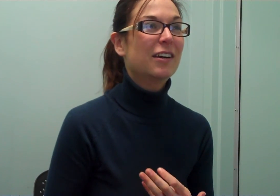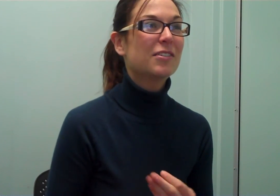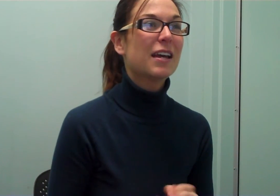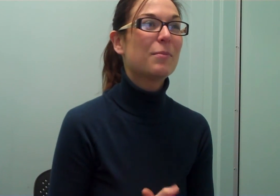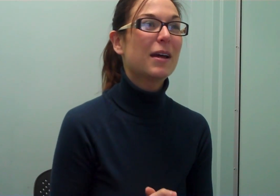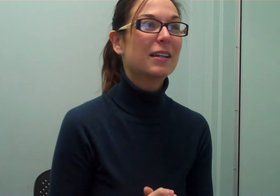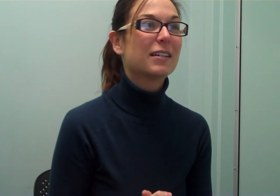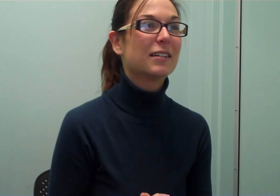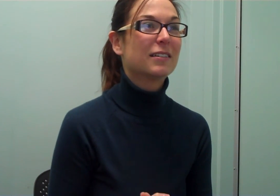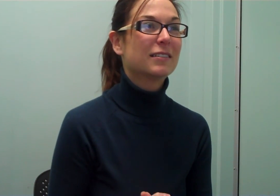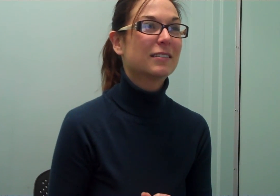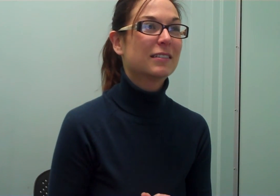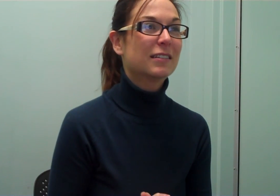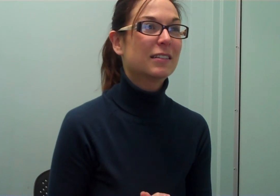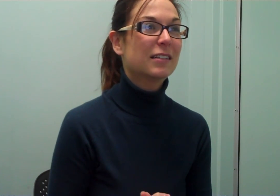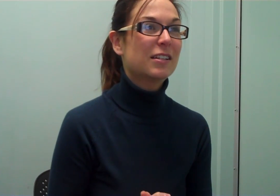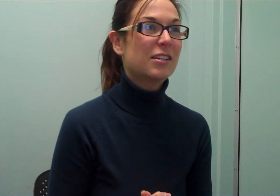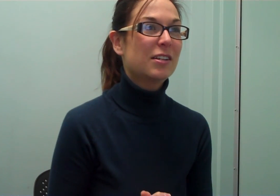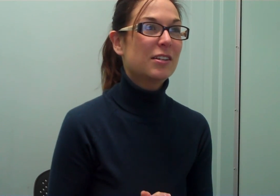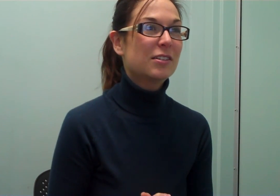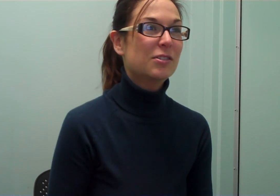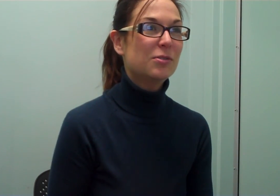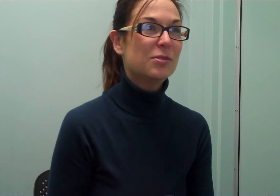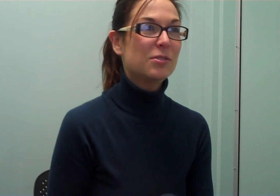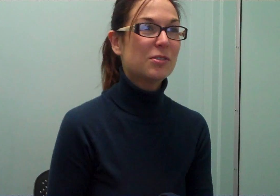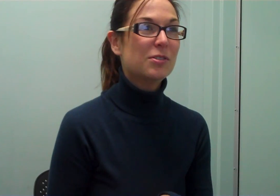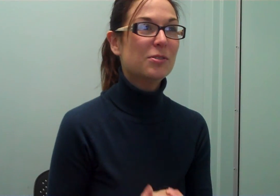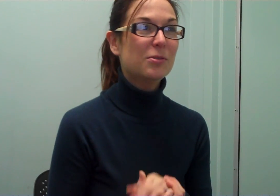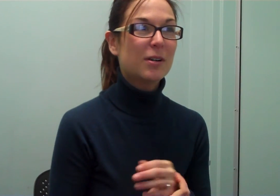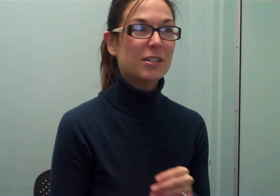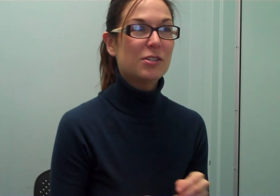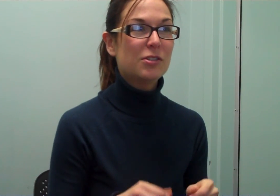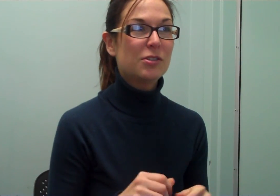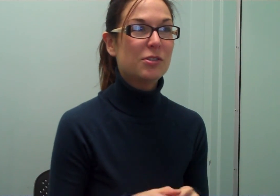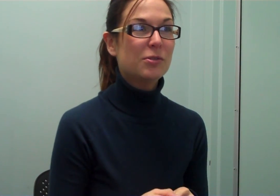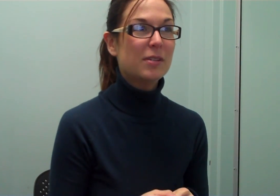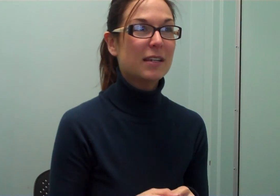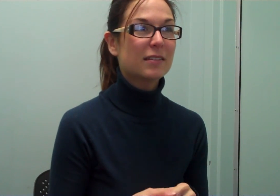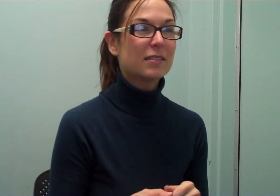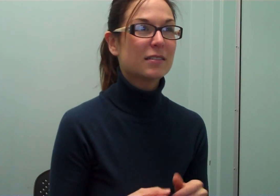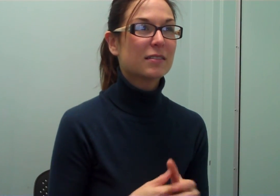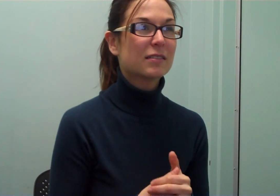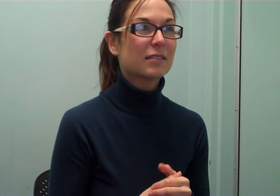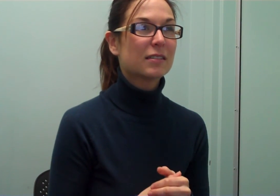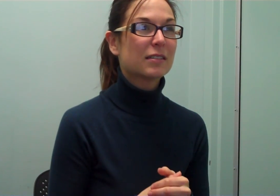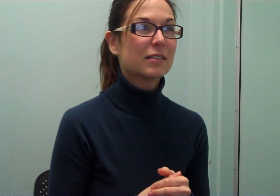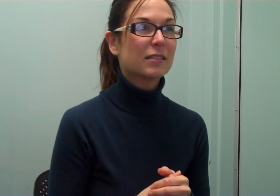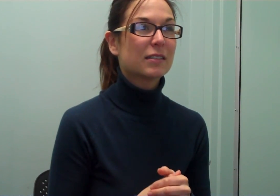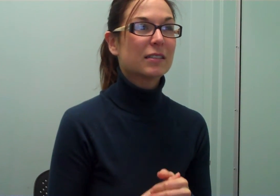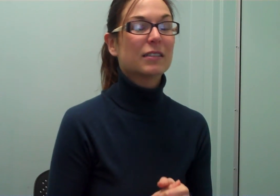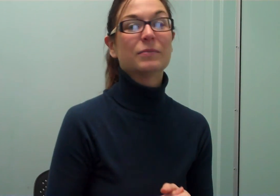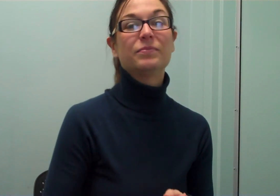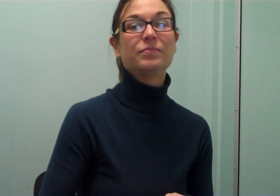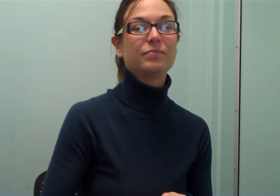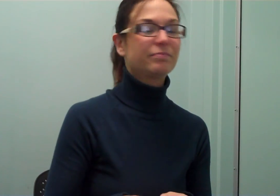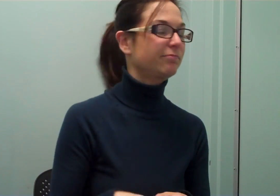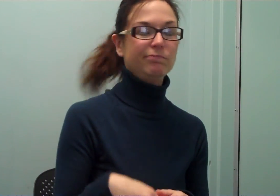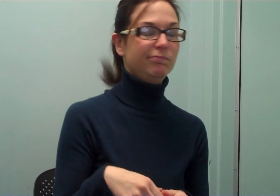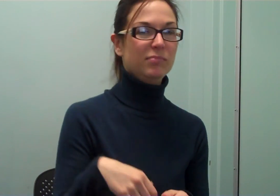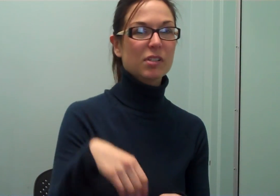Oh yeah, pedicure. Just pedicures and manicures. I don't do nails? Sculptured nails, which men I guess